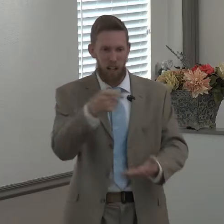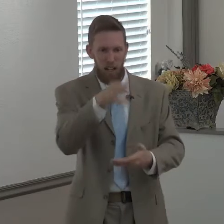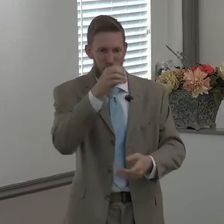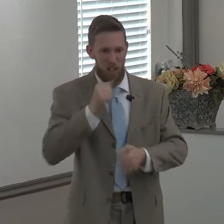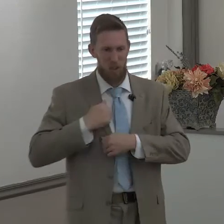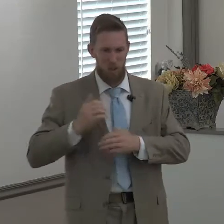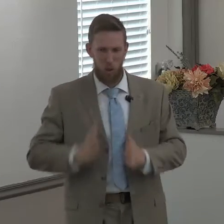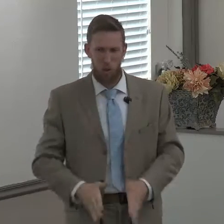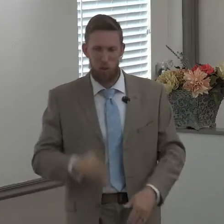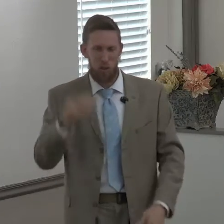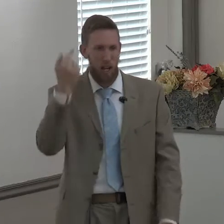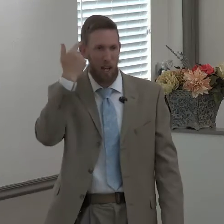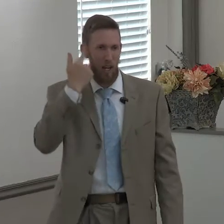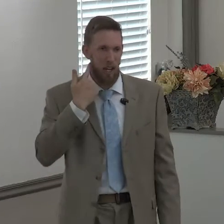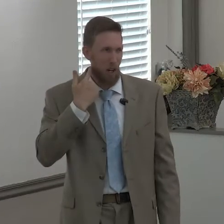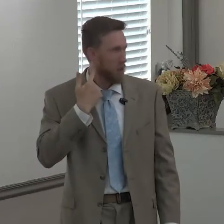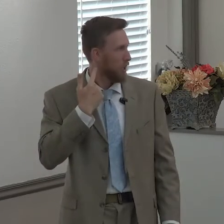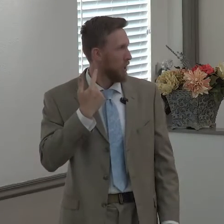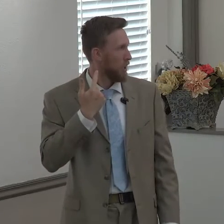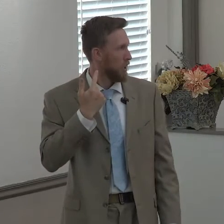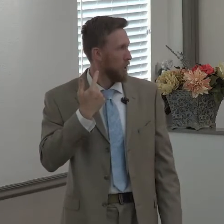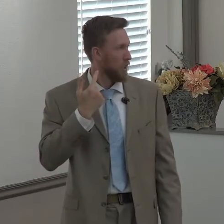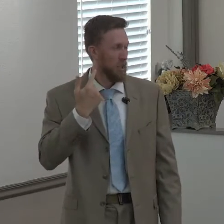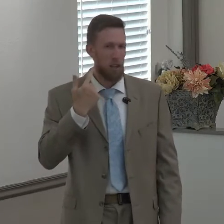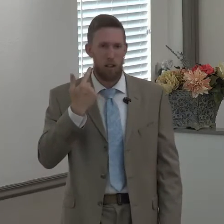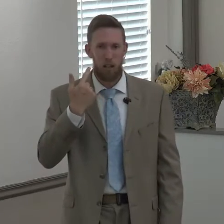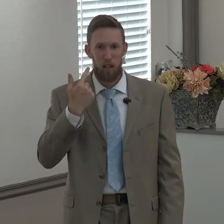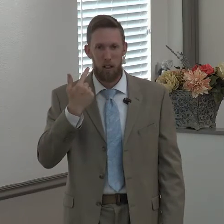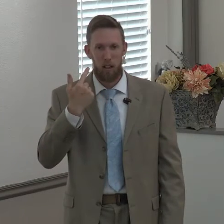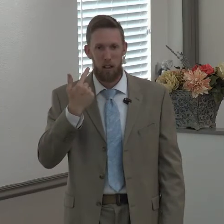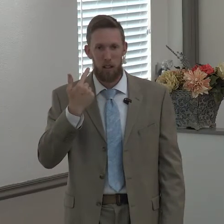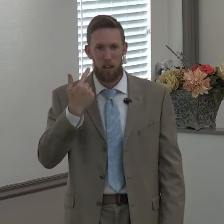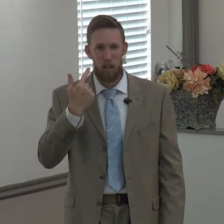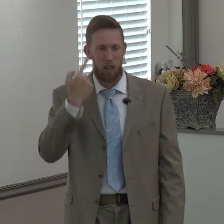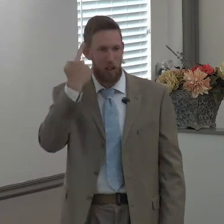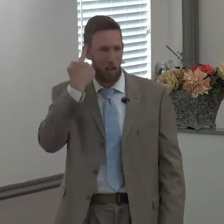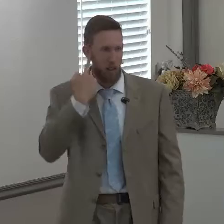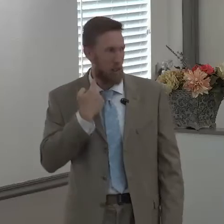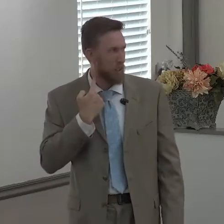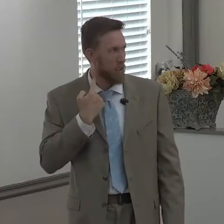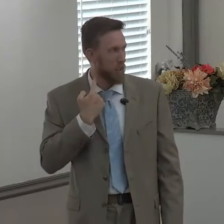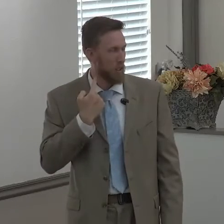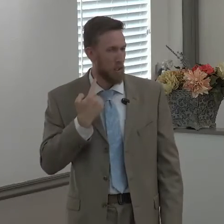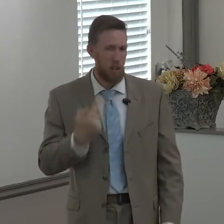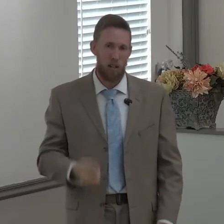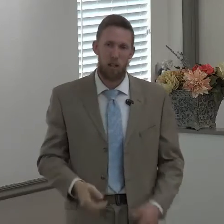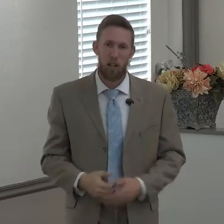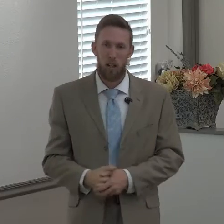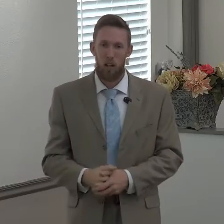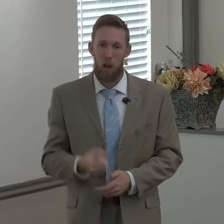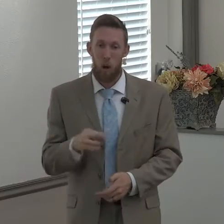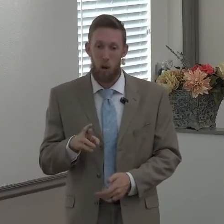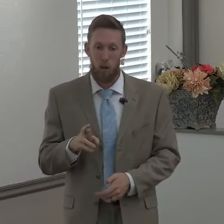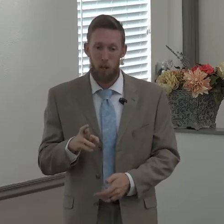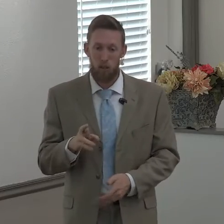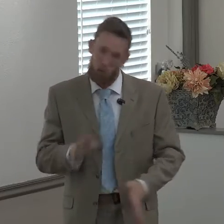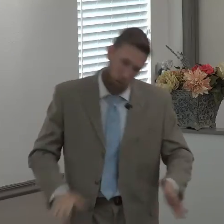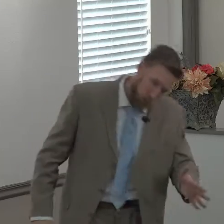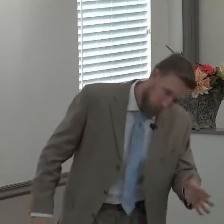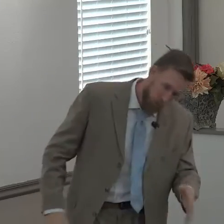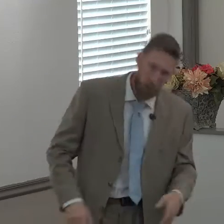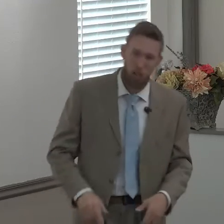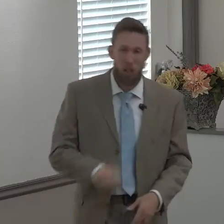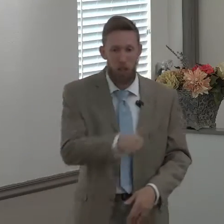takes a sword. This is weird. How in the world you cut somebody's ear off? I mean,